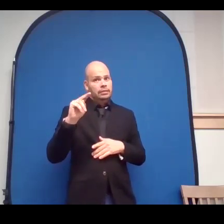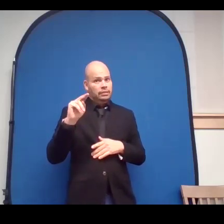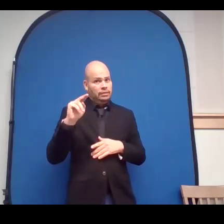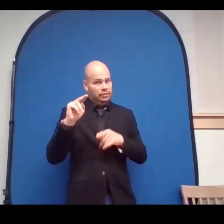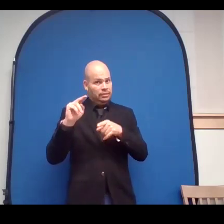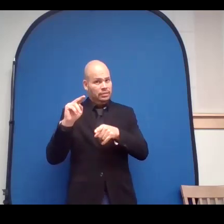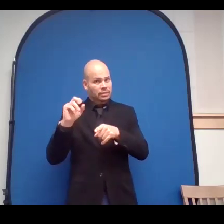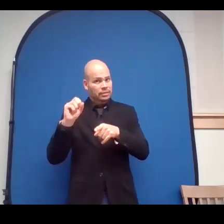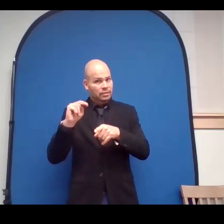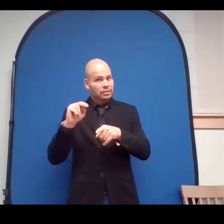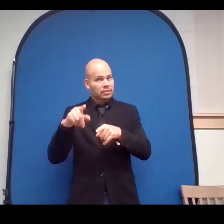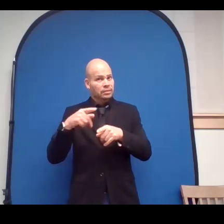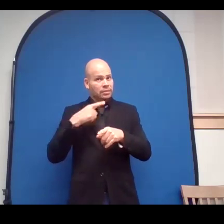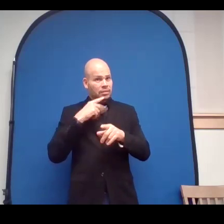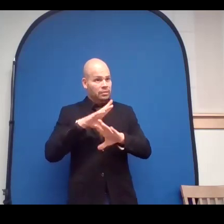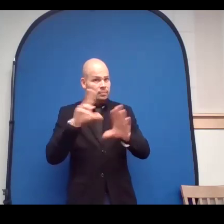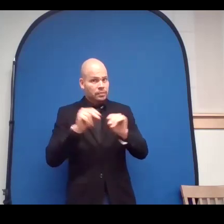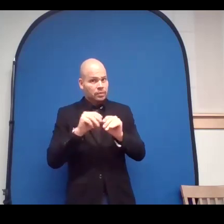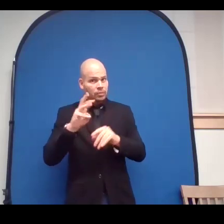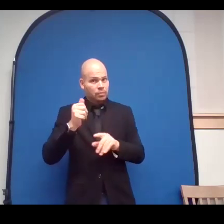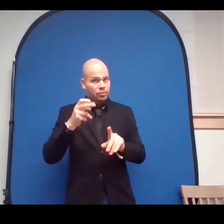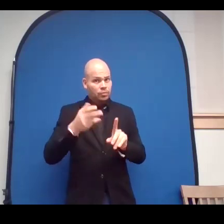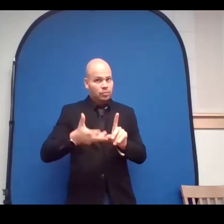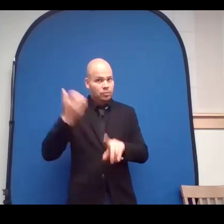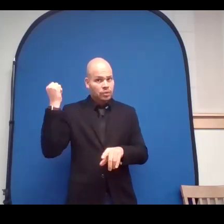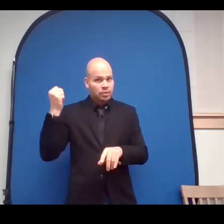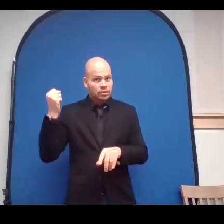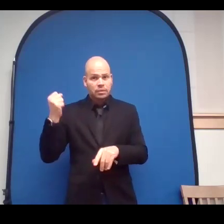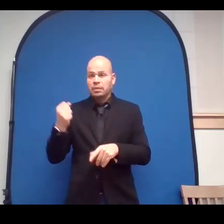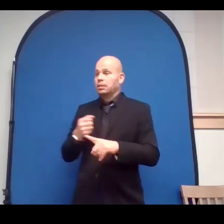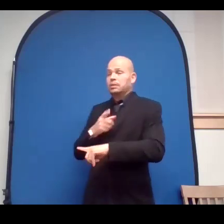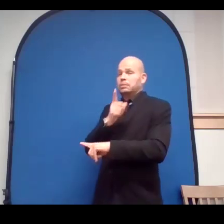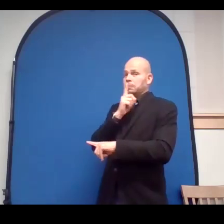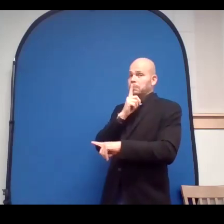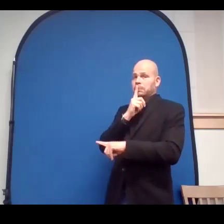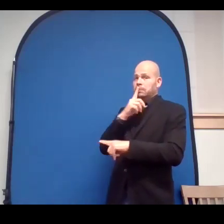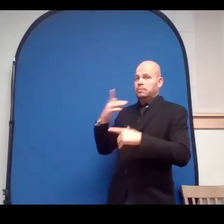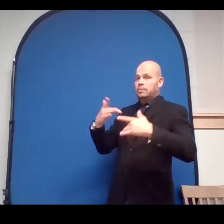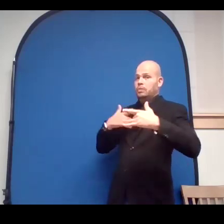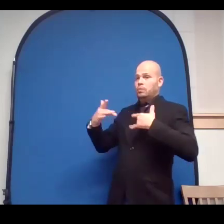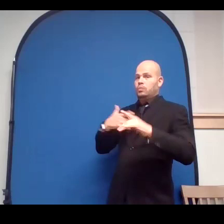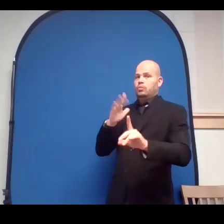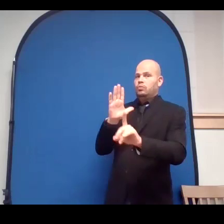did not say he shouldn't have personal firearms. He just said he was concerned about his personally owned firearms.